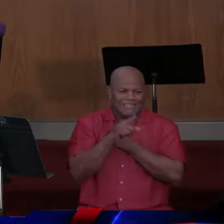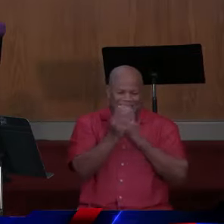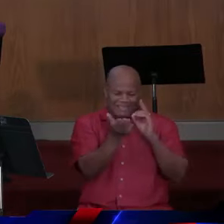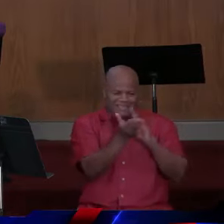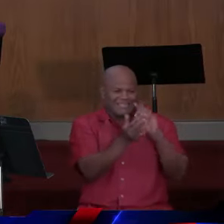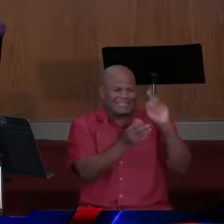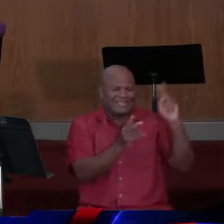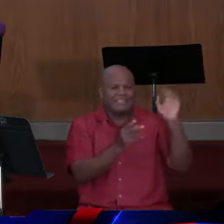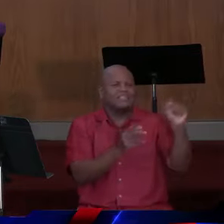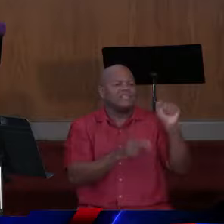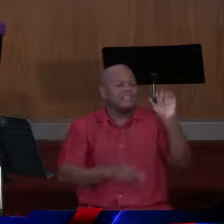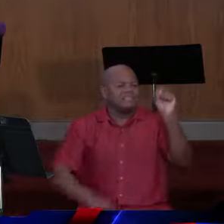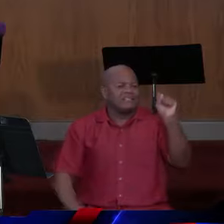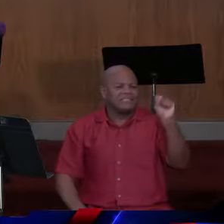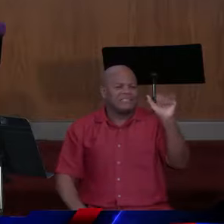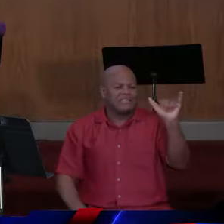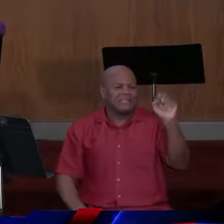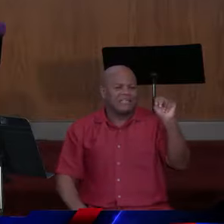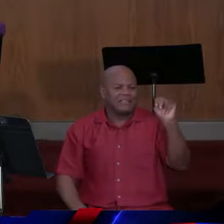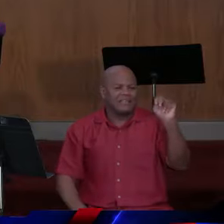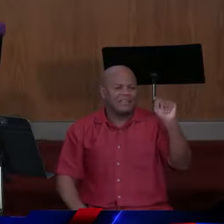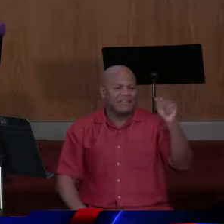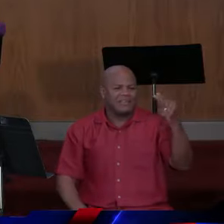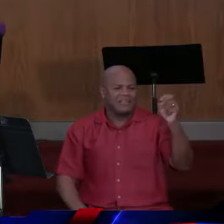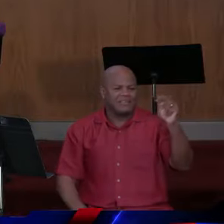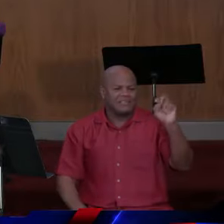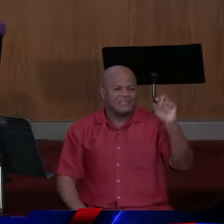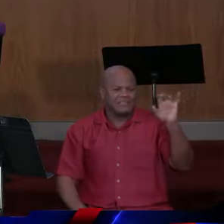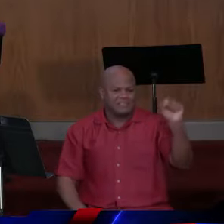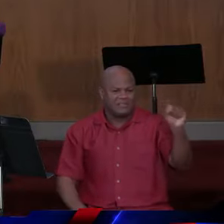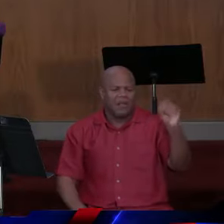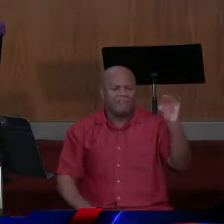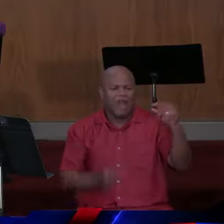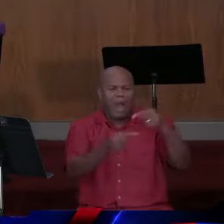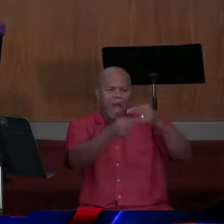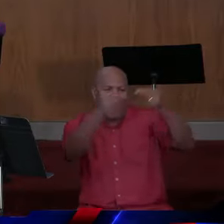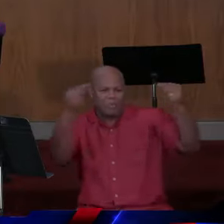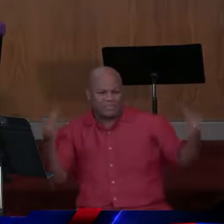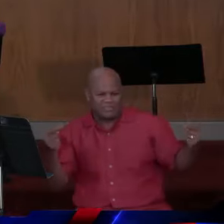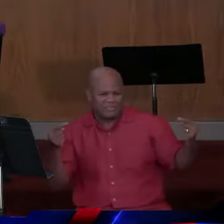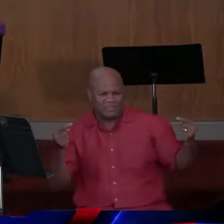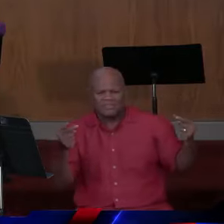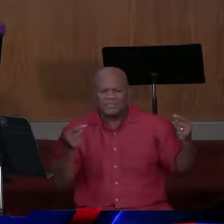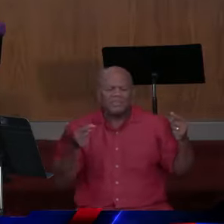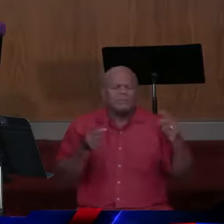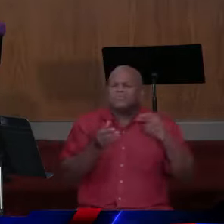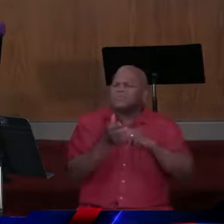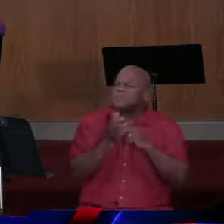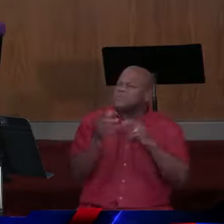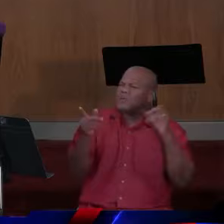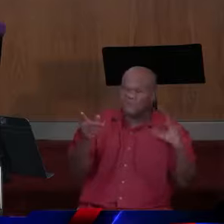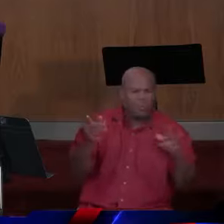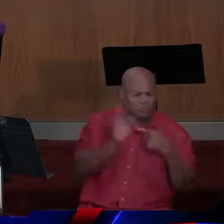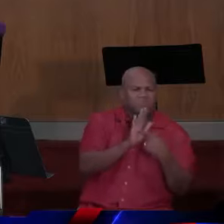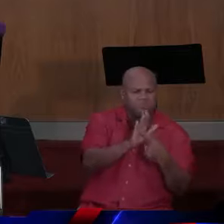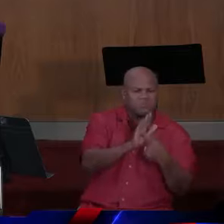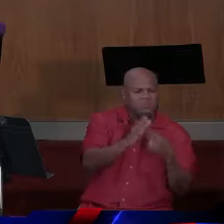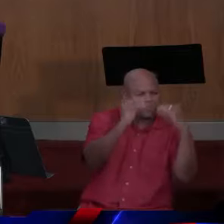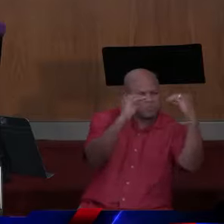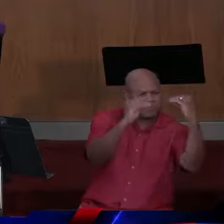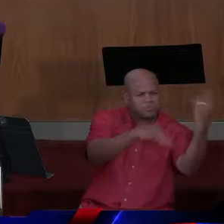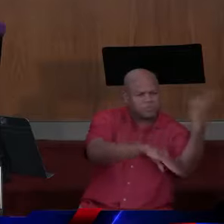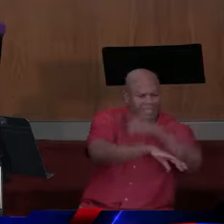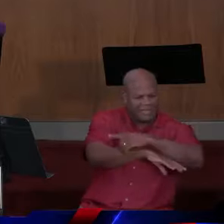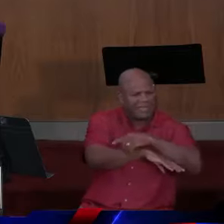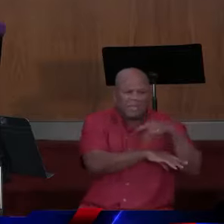a synthesis of opposites. Synthesis of opposites. What does that mean, Pastor? I'm going to show you. I'm going to teach today a little